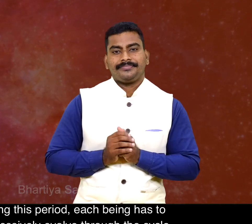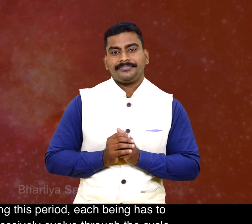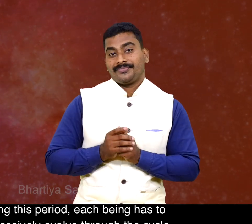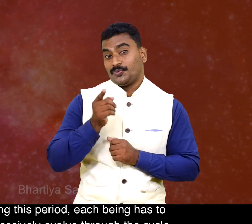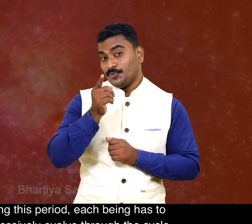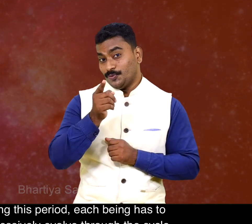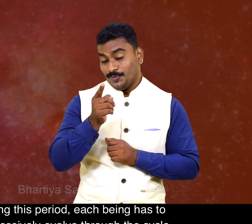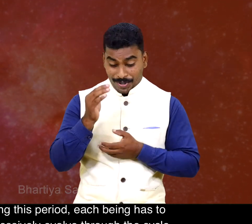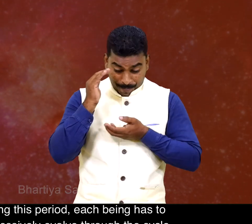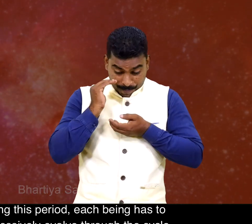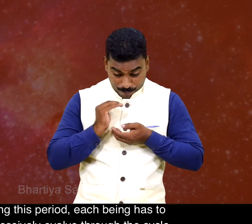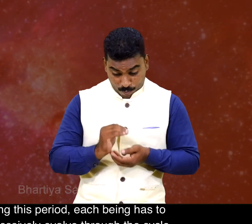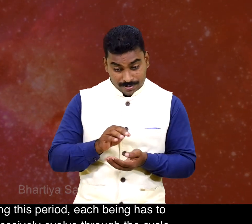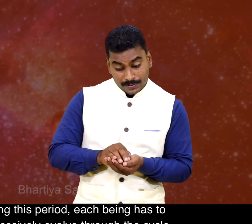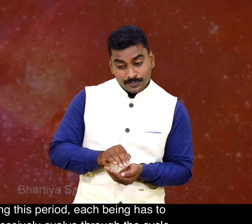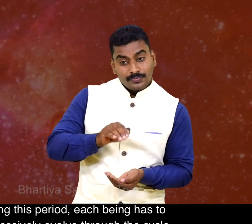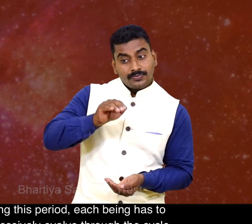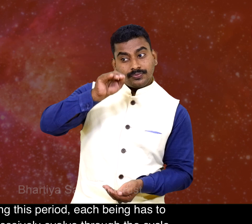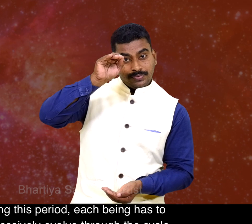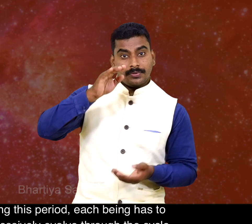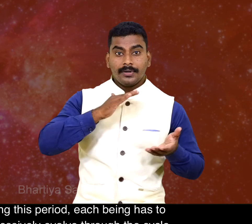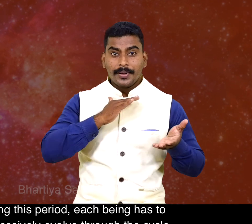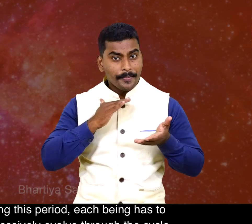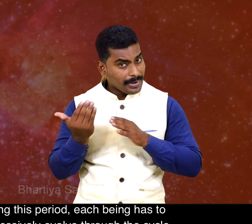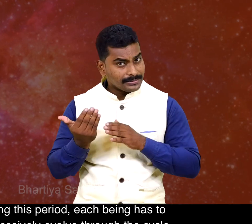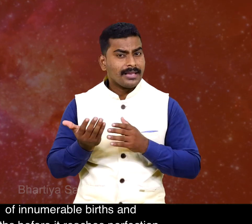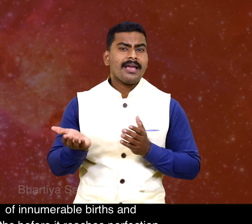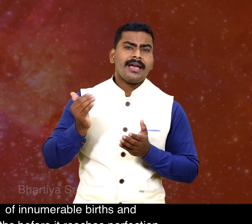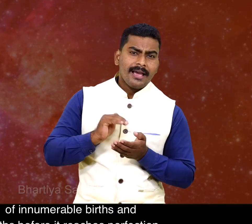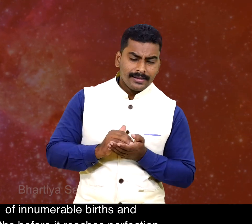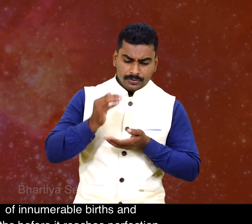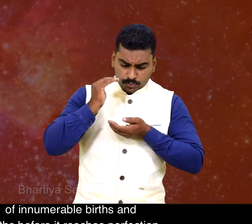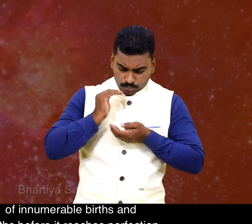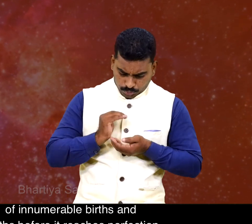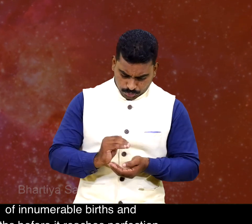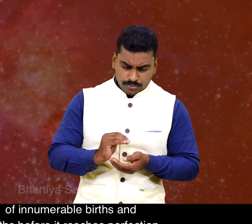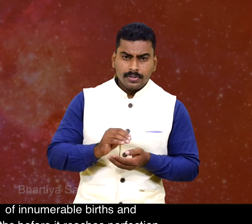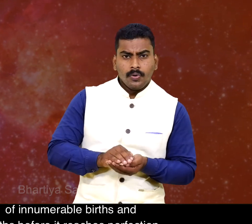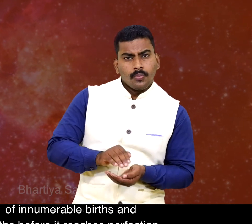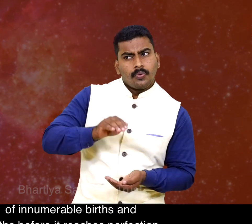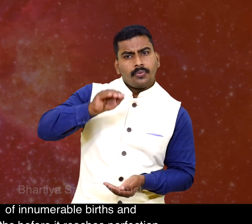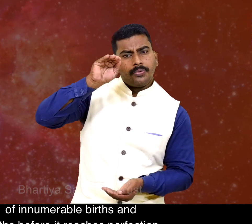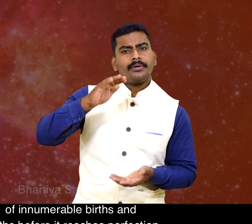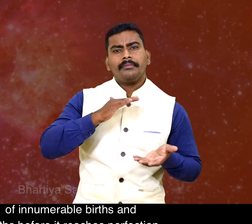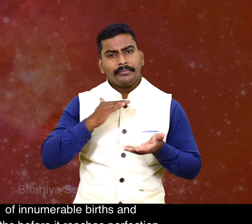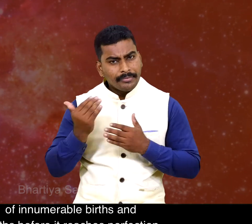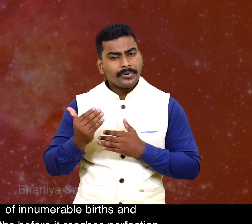to progressively evolve through the cycle of innumerable births and deaths before